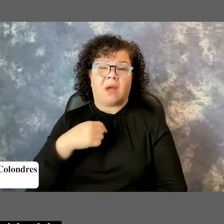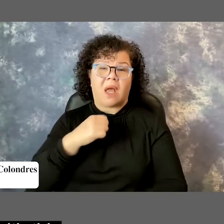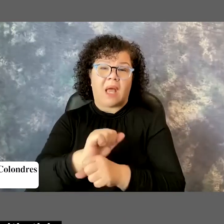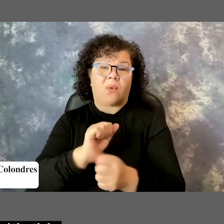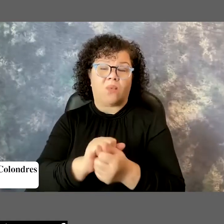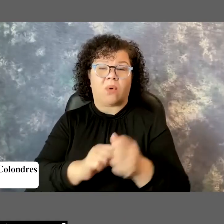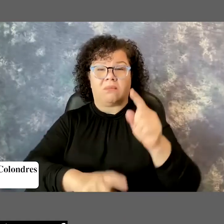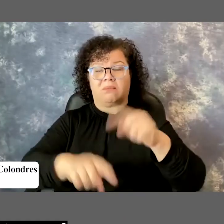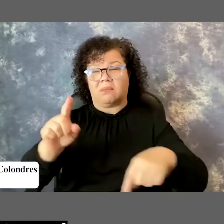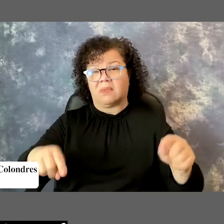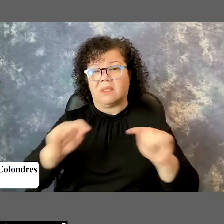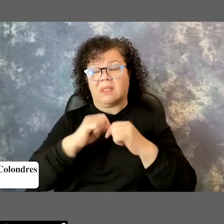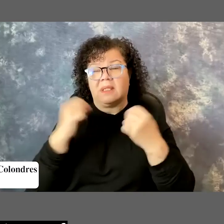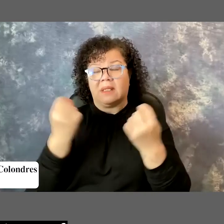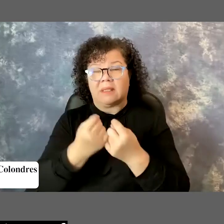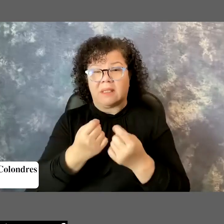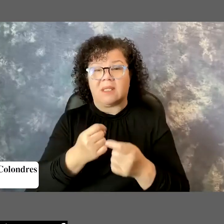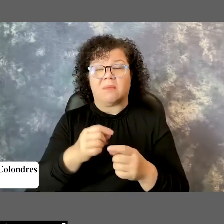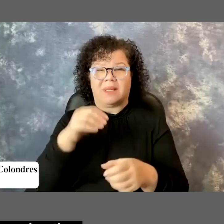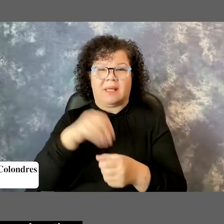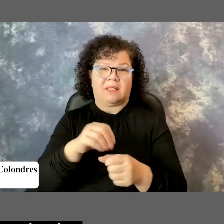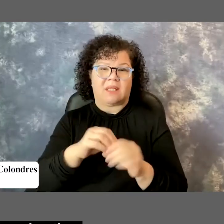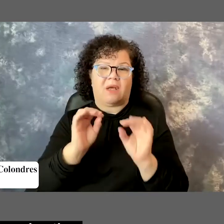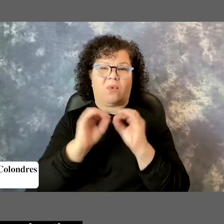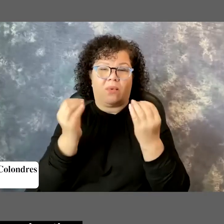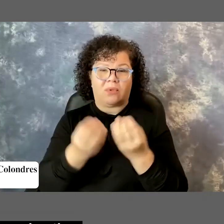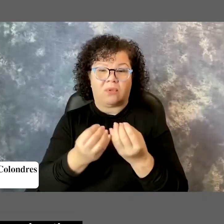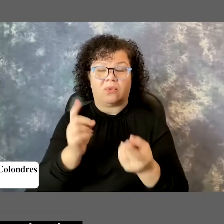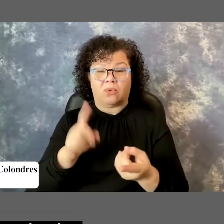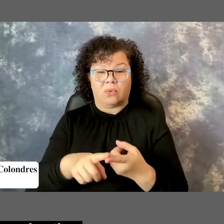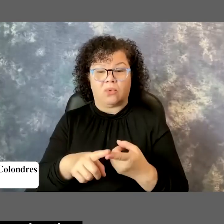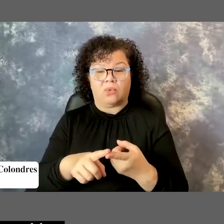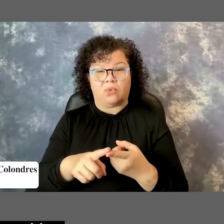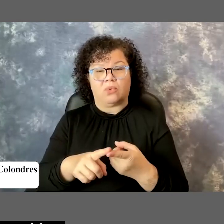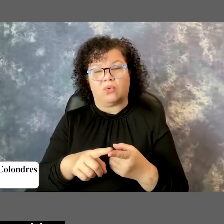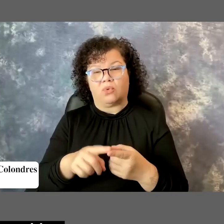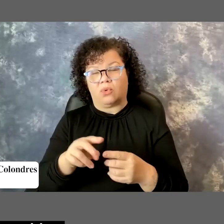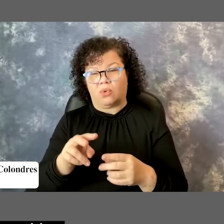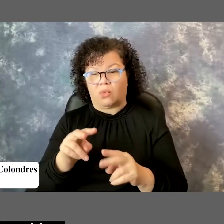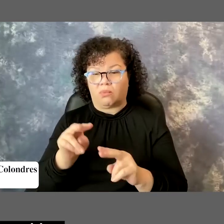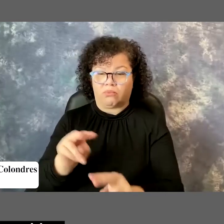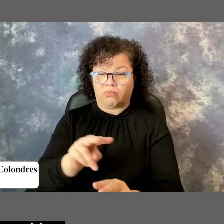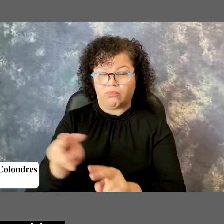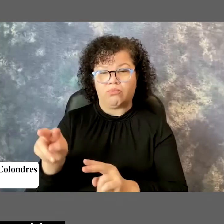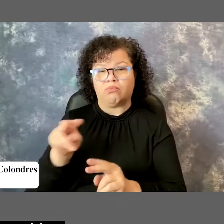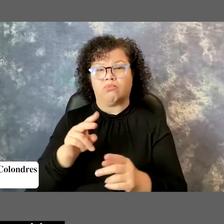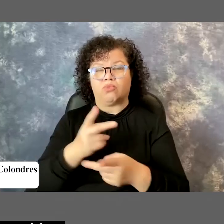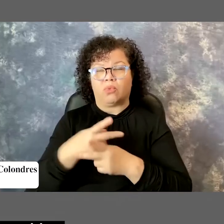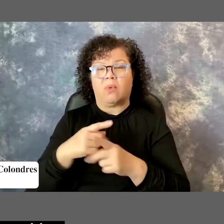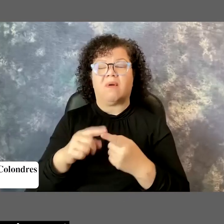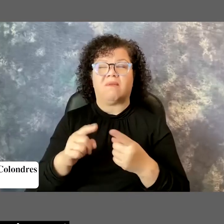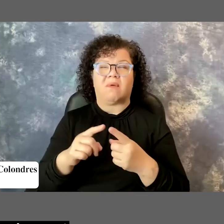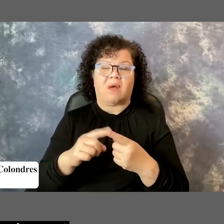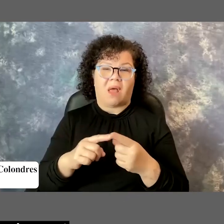diverse team of leaders inside the organization to oversee our grant-making practices and several